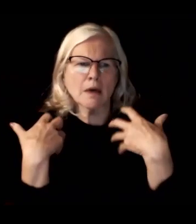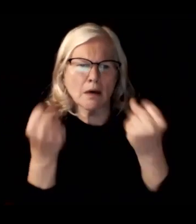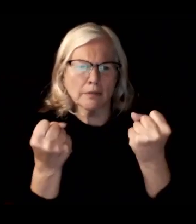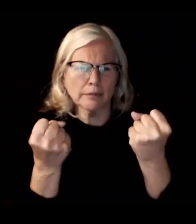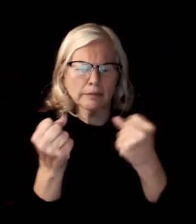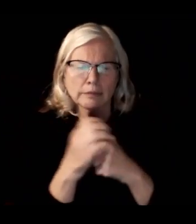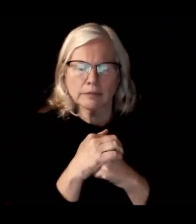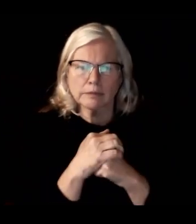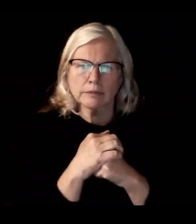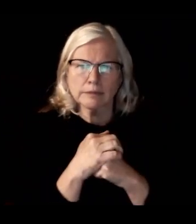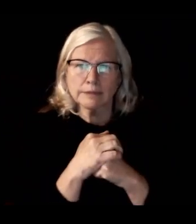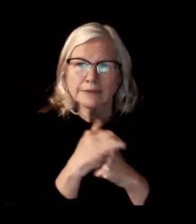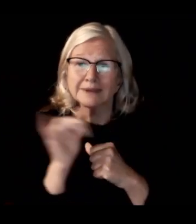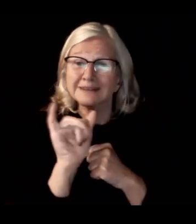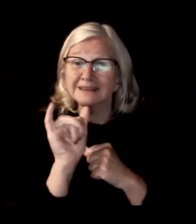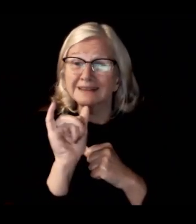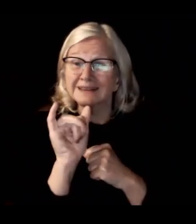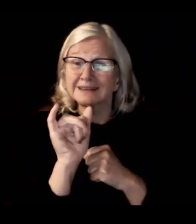sort of